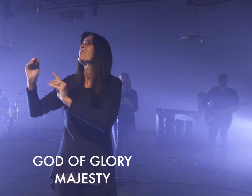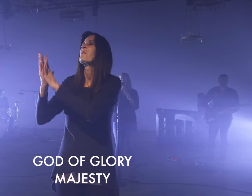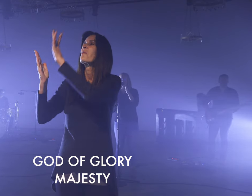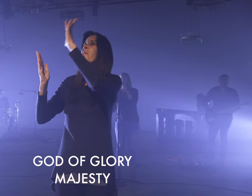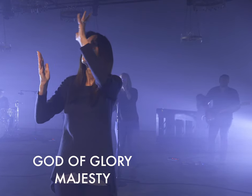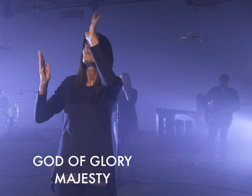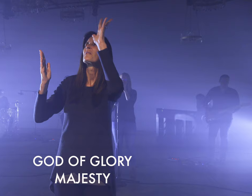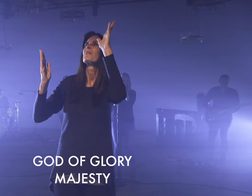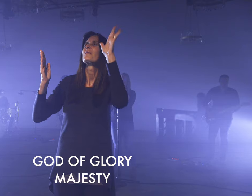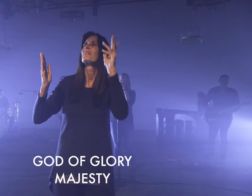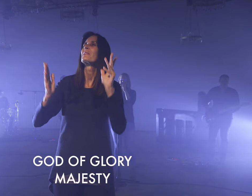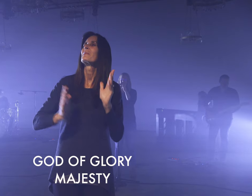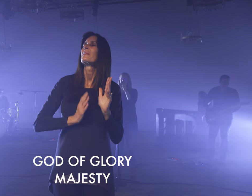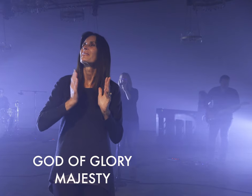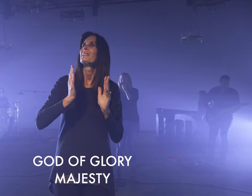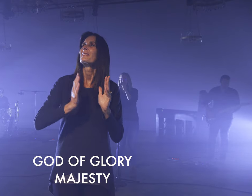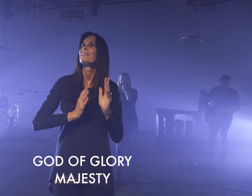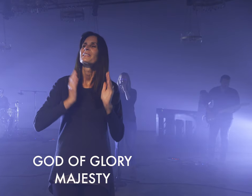of glory,